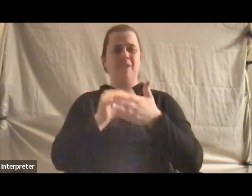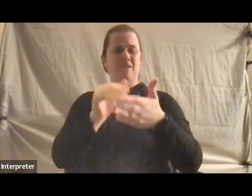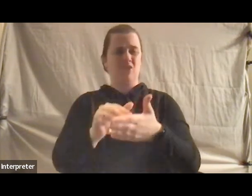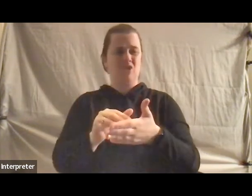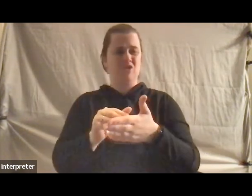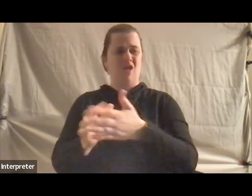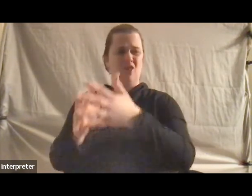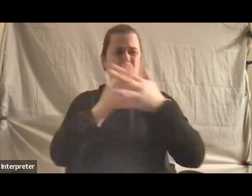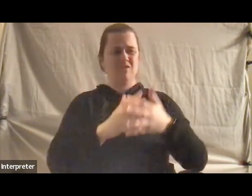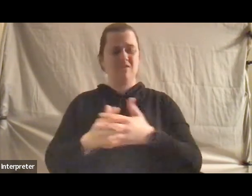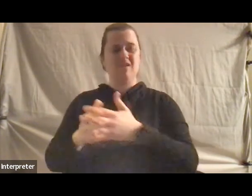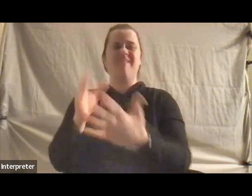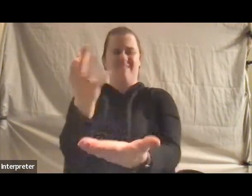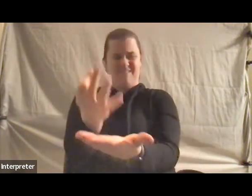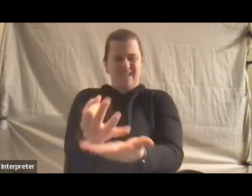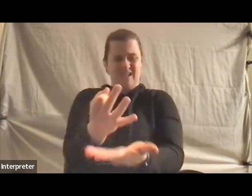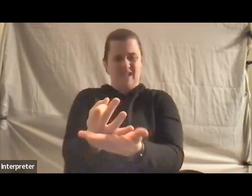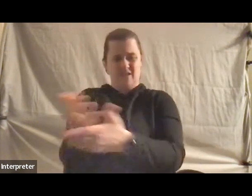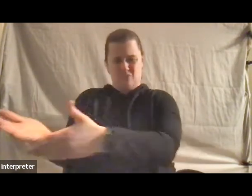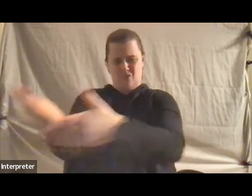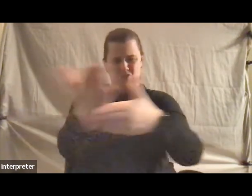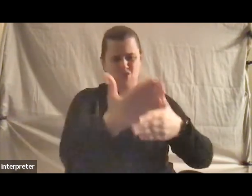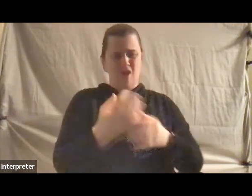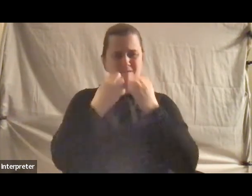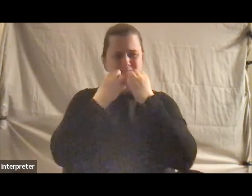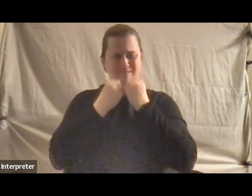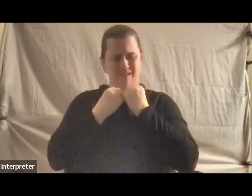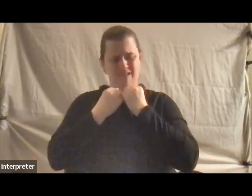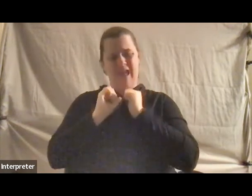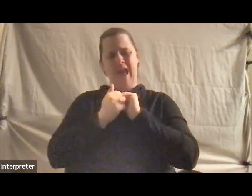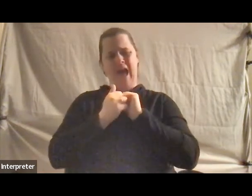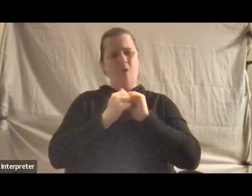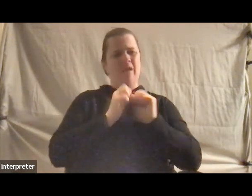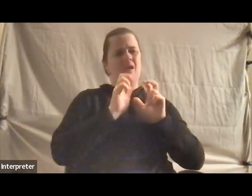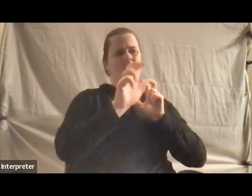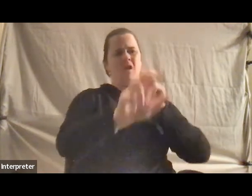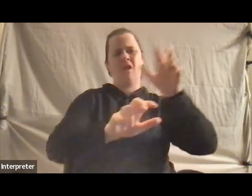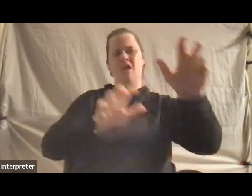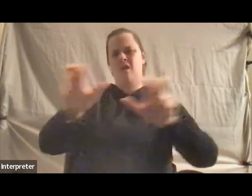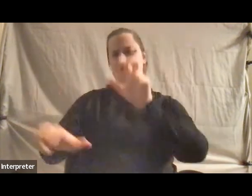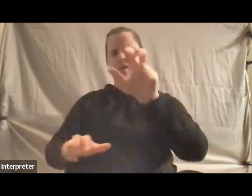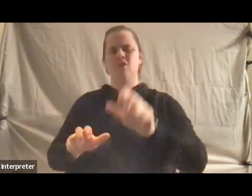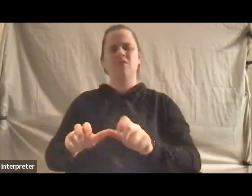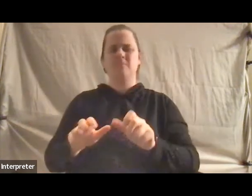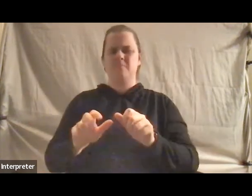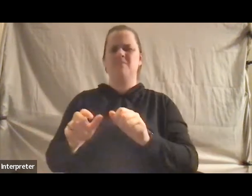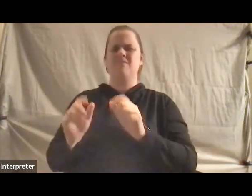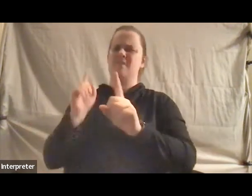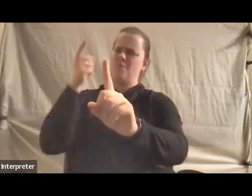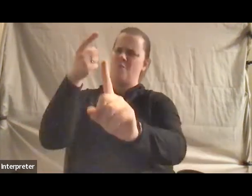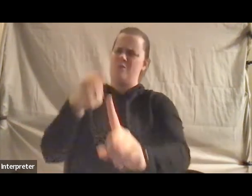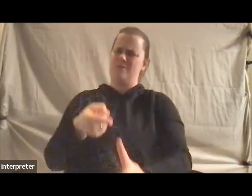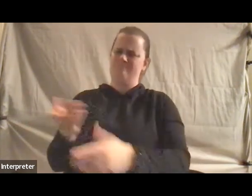is a statement of our shared values, and how we allocate its dollars should further the common goals of our